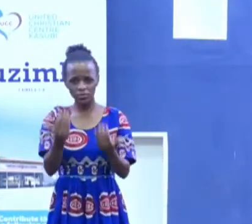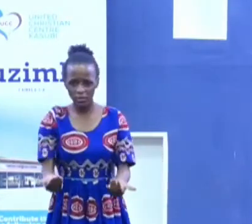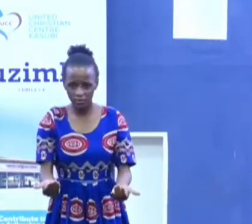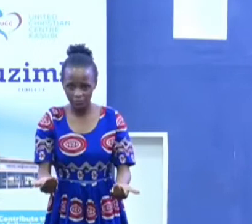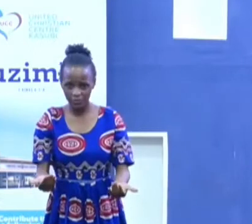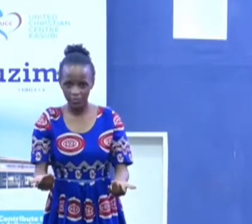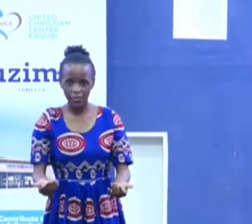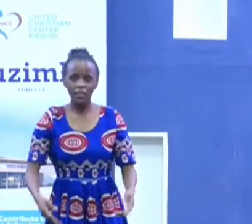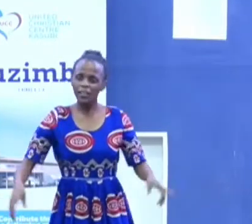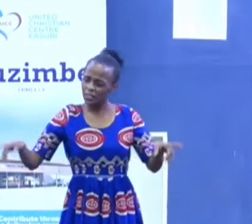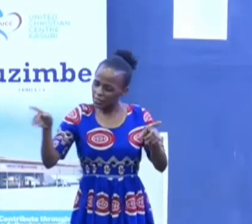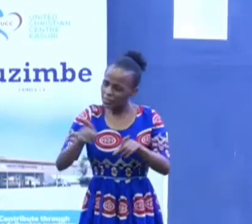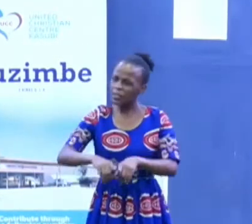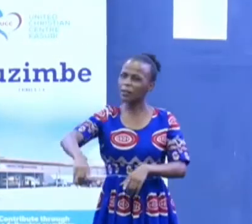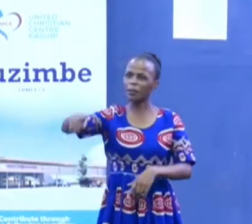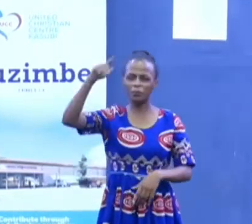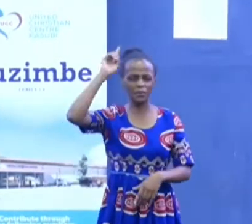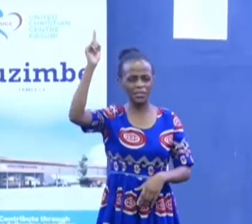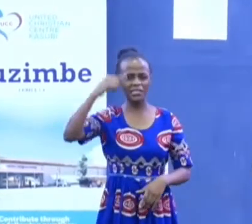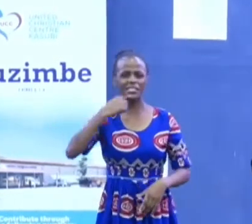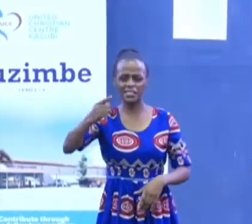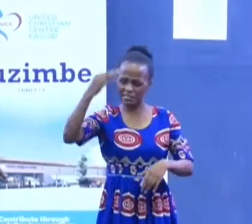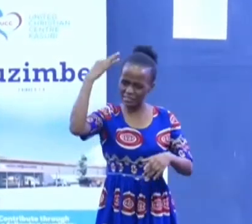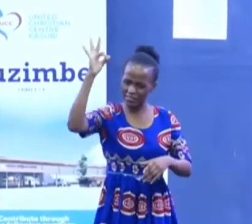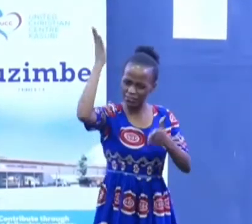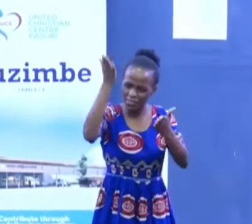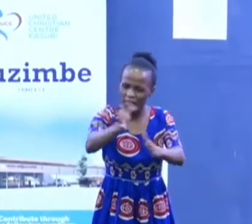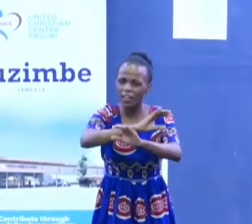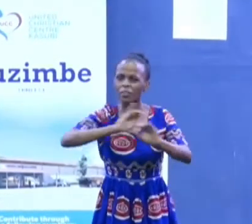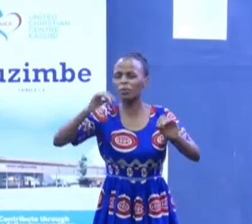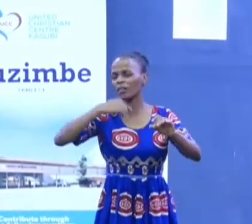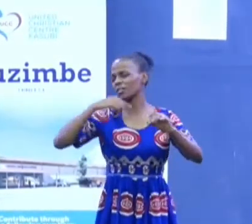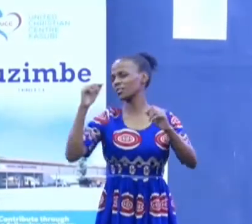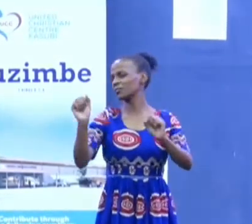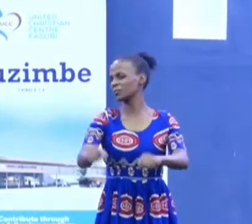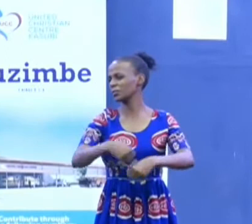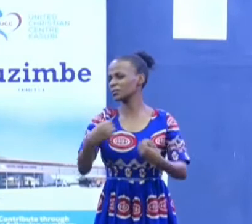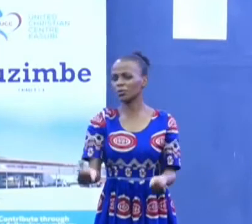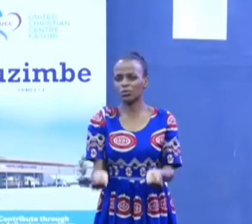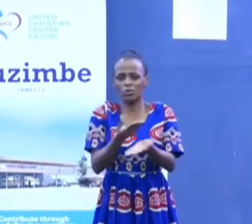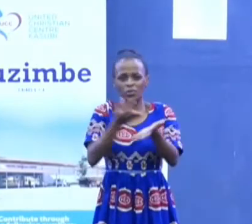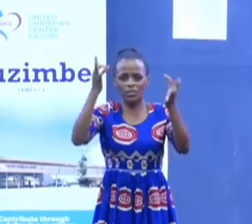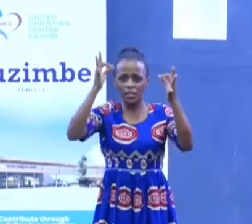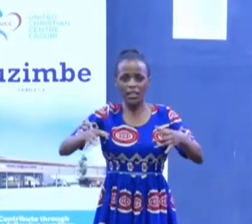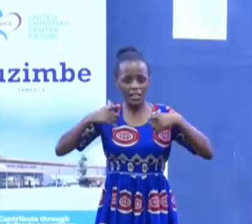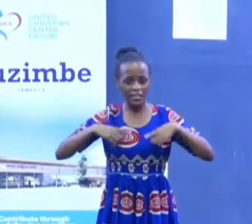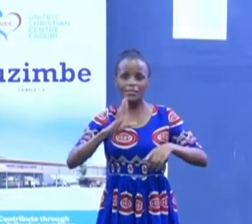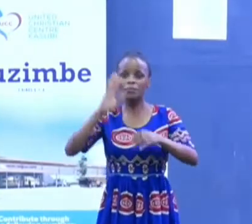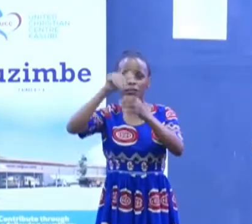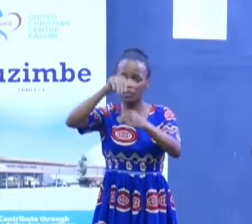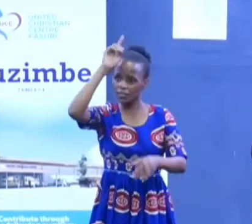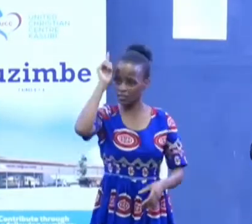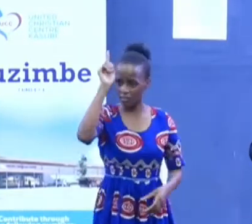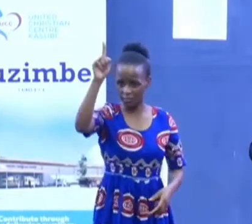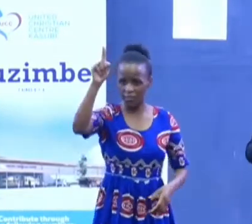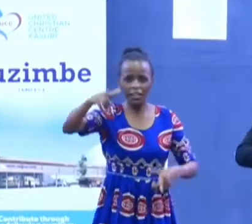generation is. And they have told us without him we can do nothing. Let us abide